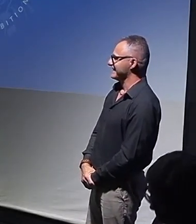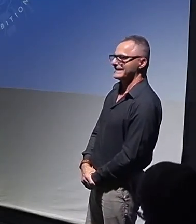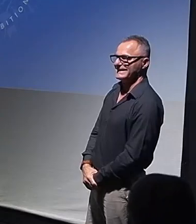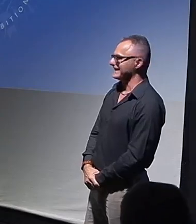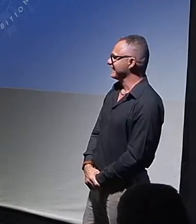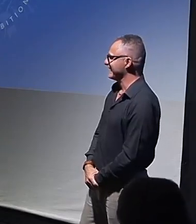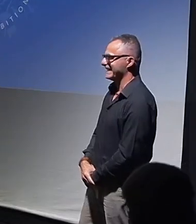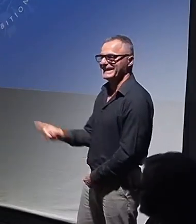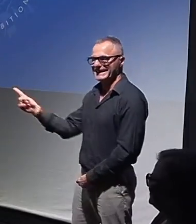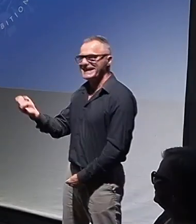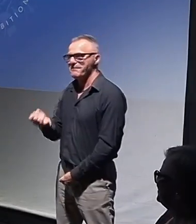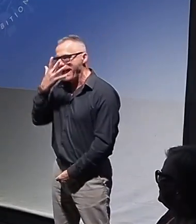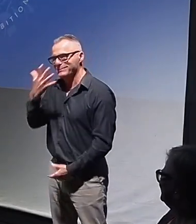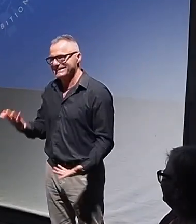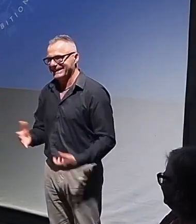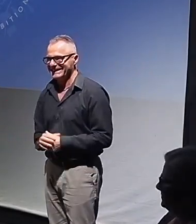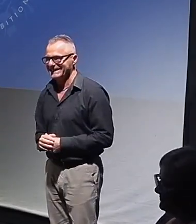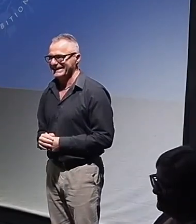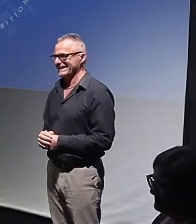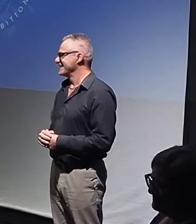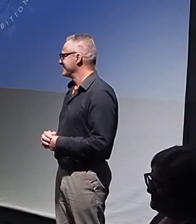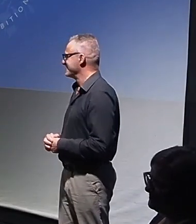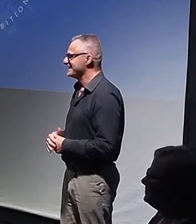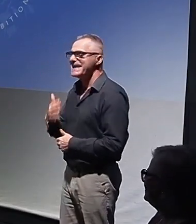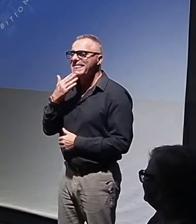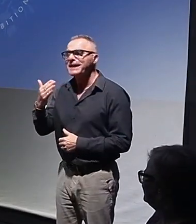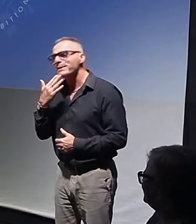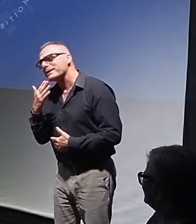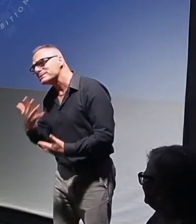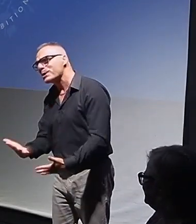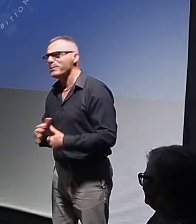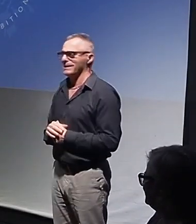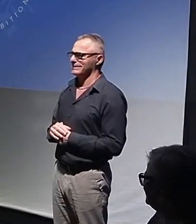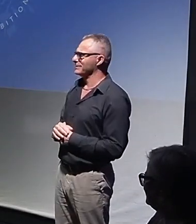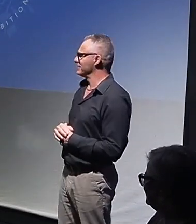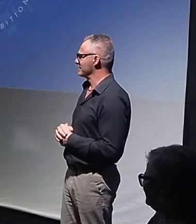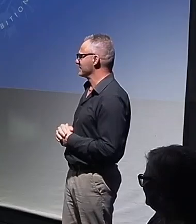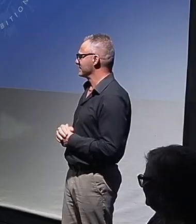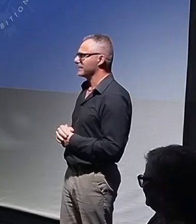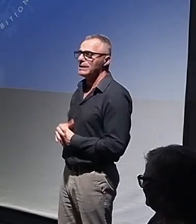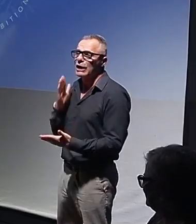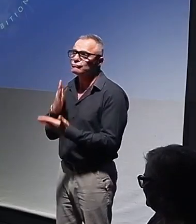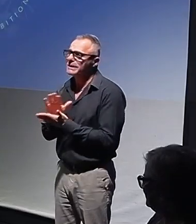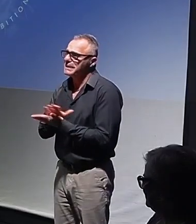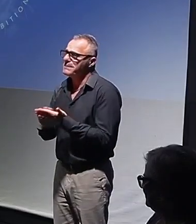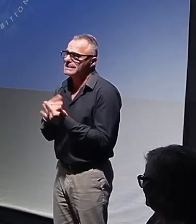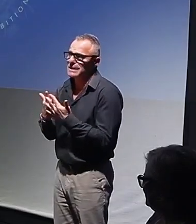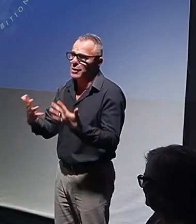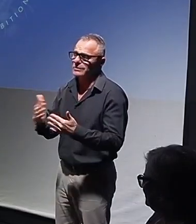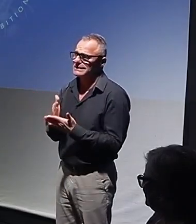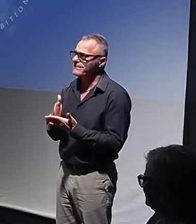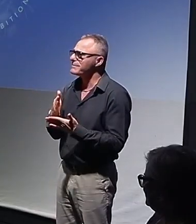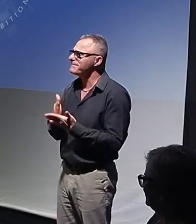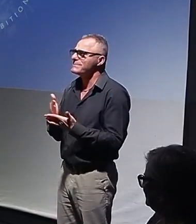It's embarrassing. Thank you. Thank you so much. Thank you so much. This really means a lot. It's very,